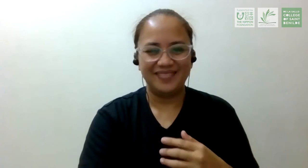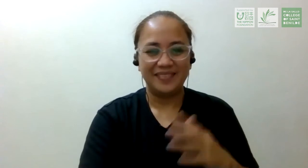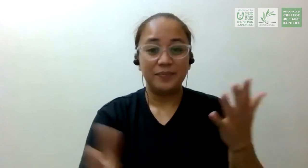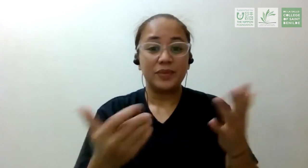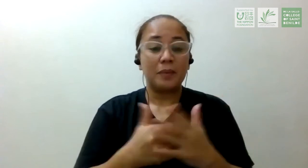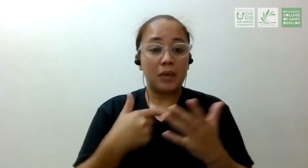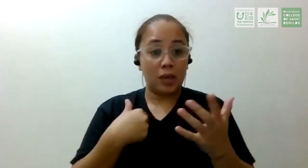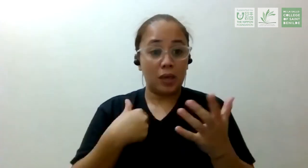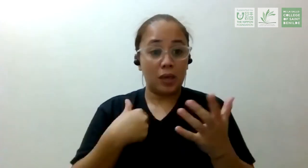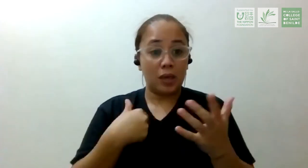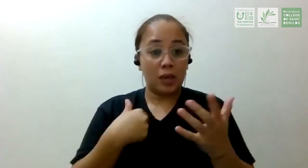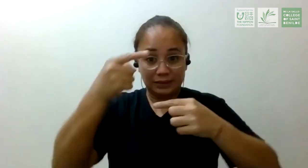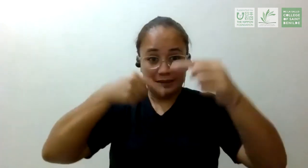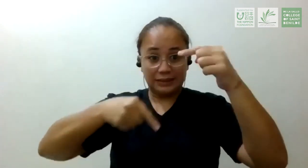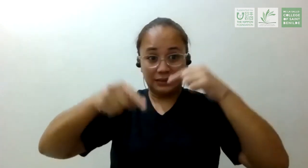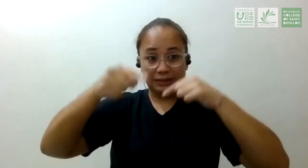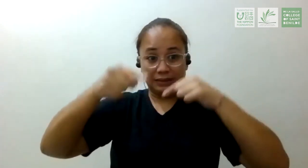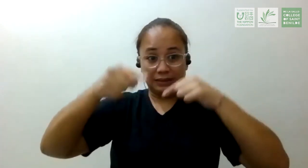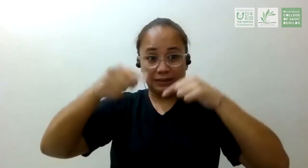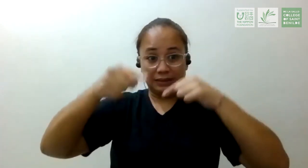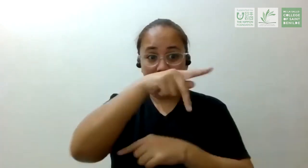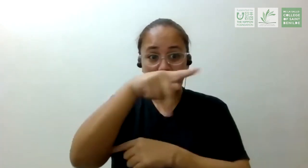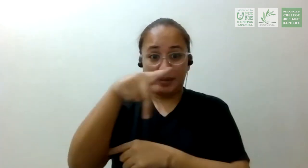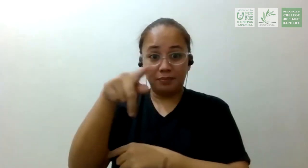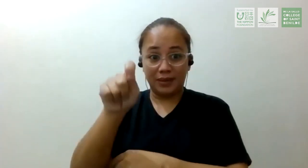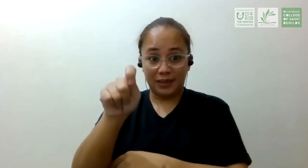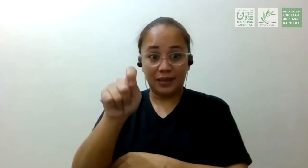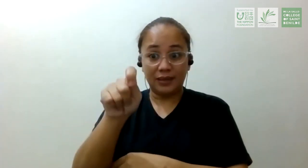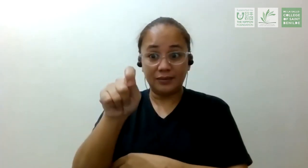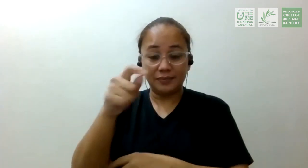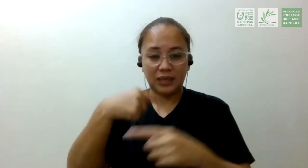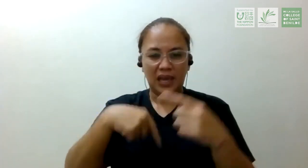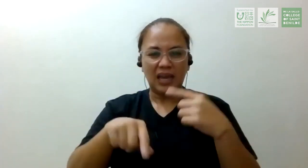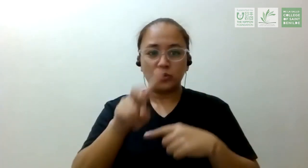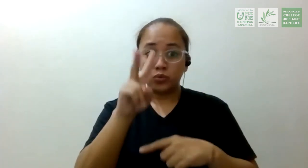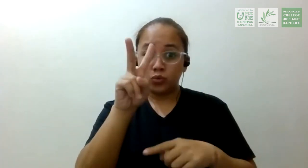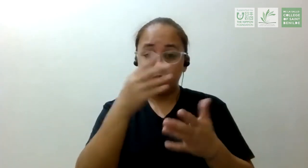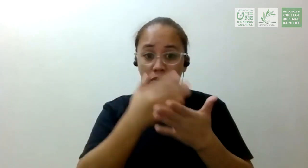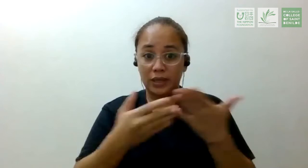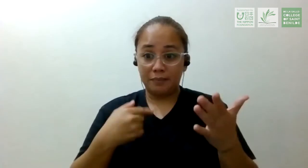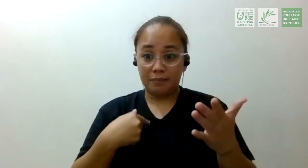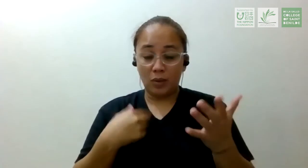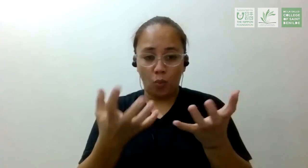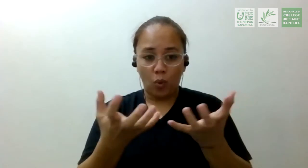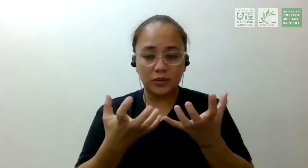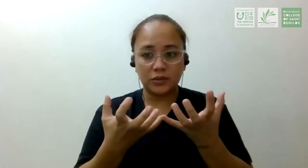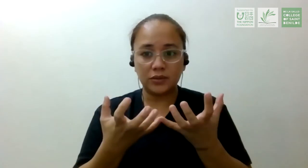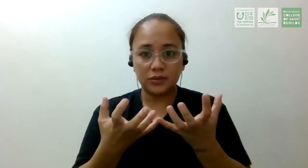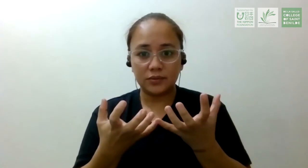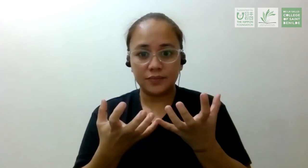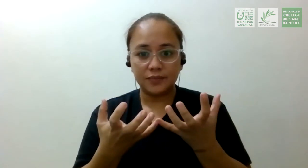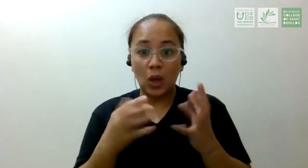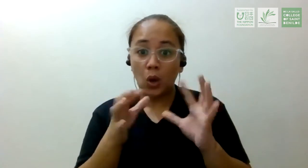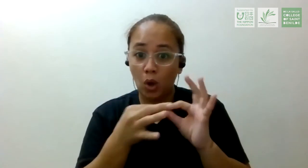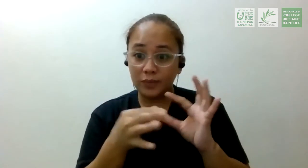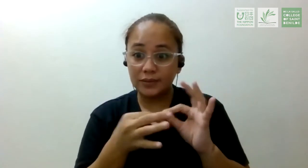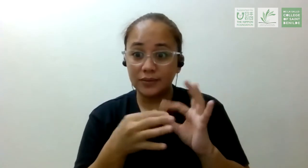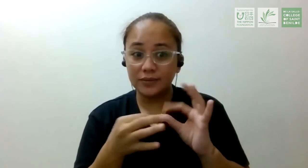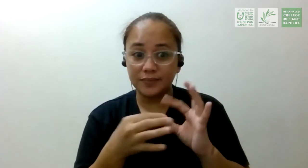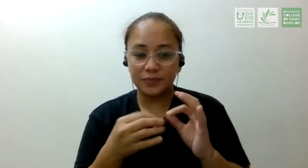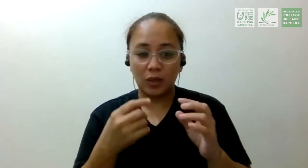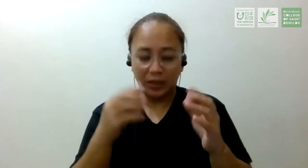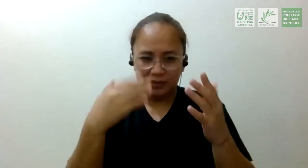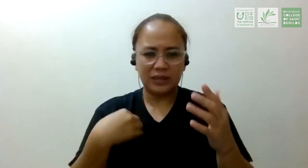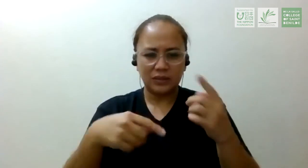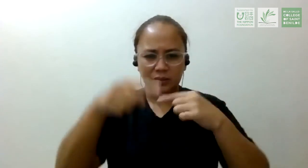I want to go back though on the slide and a couple of things I want to comment on. Can we go back